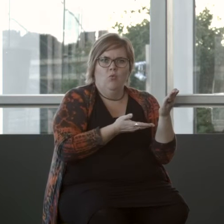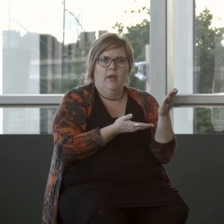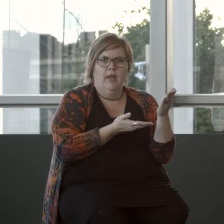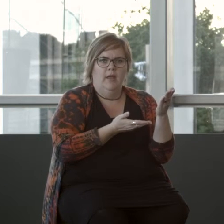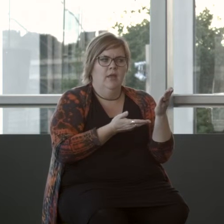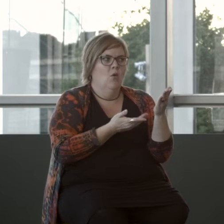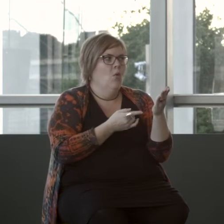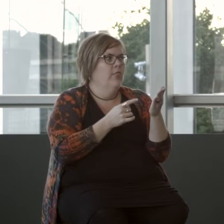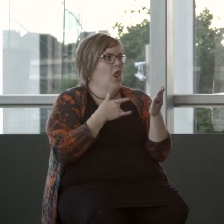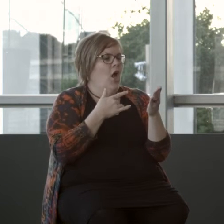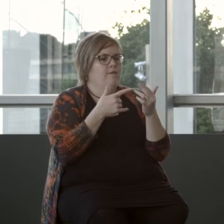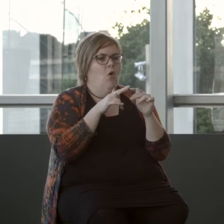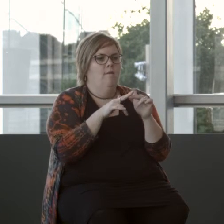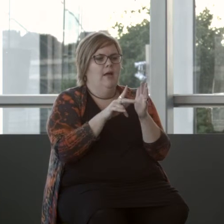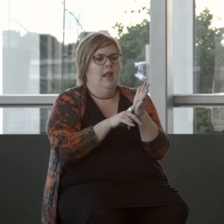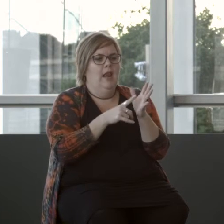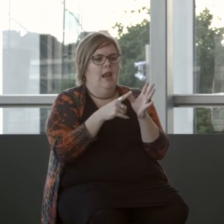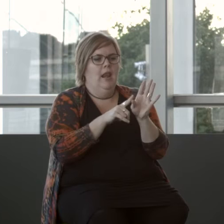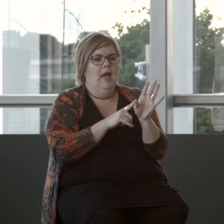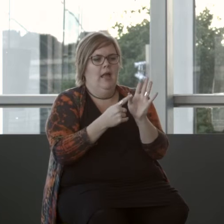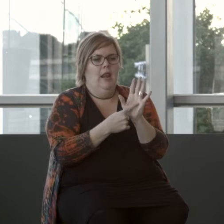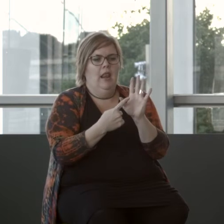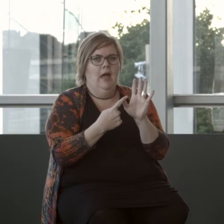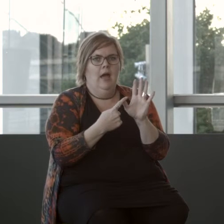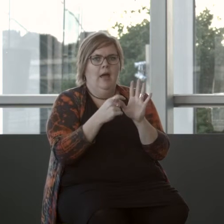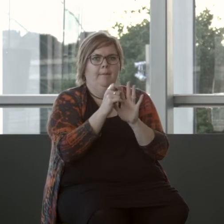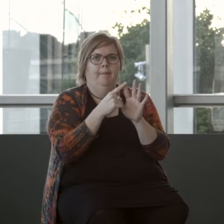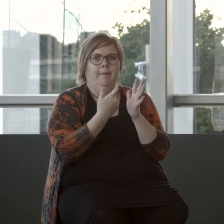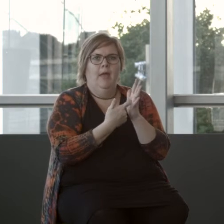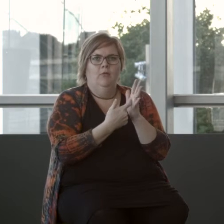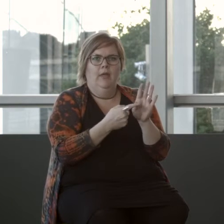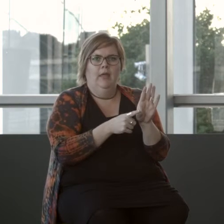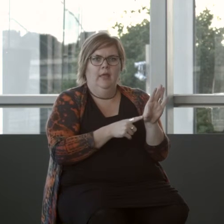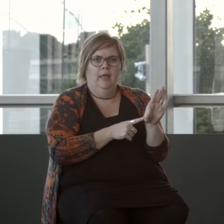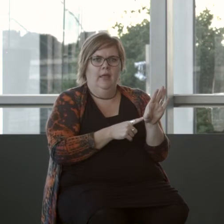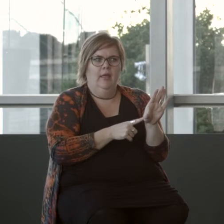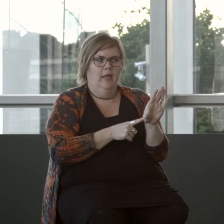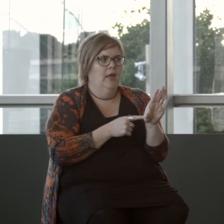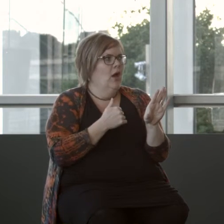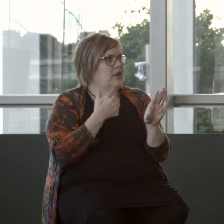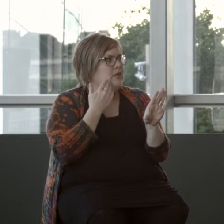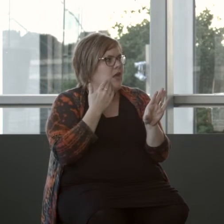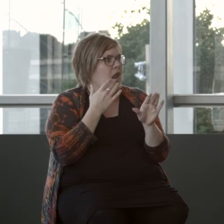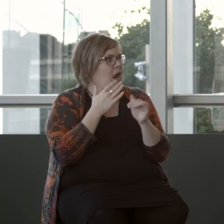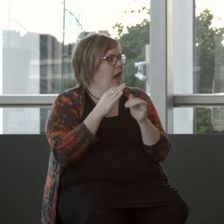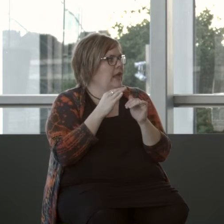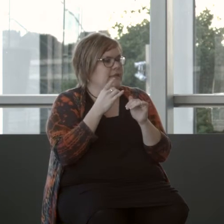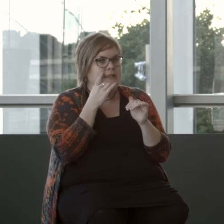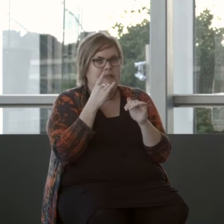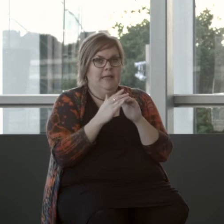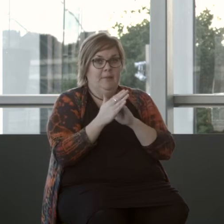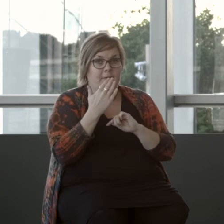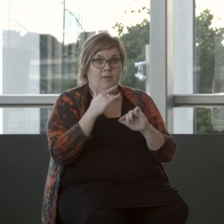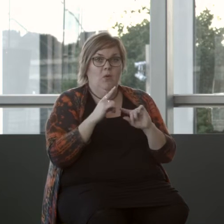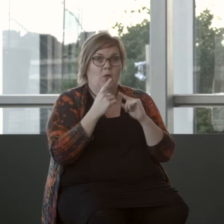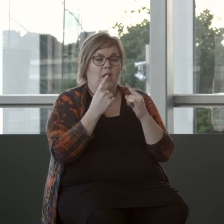Layla Perry. Oh yeah. Which I didn't know her story before. So mm-hmm. And probably I don't know how many people